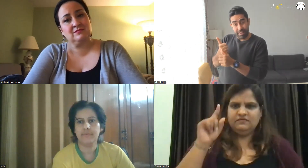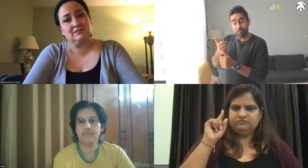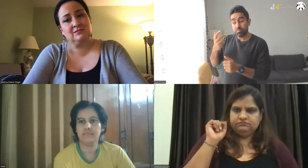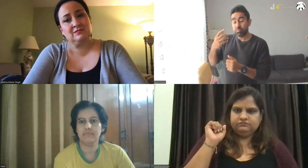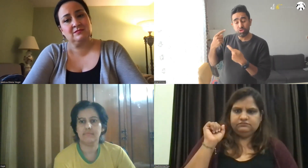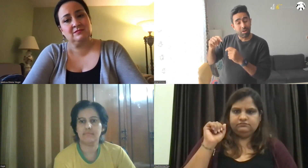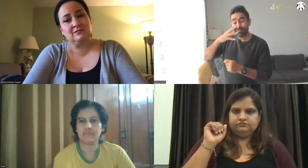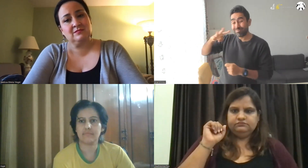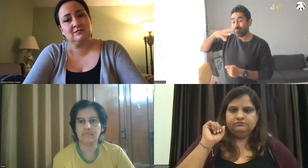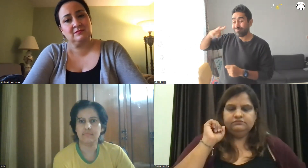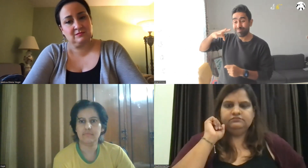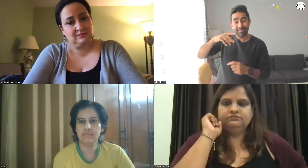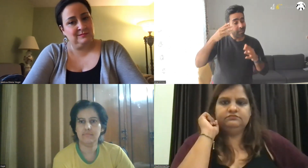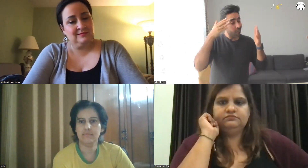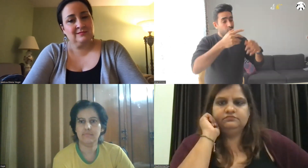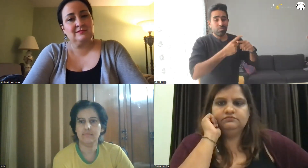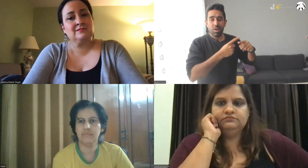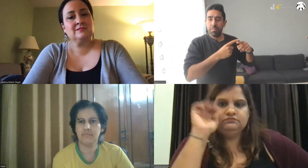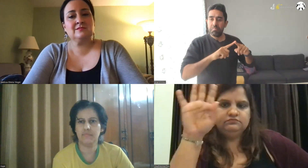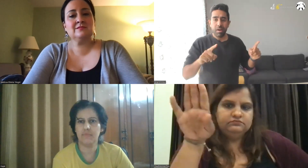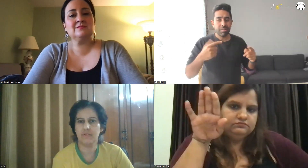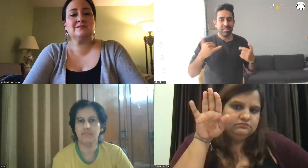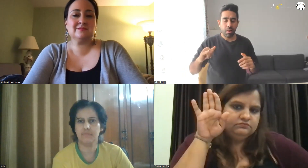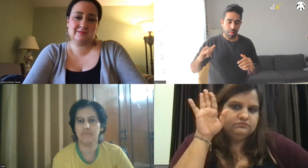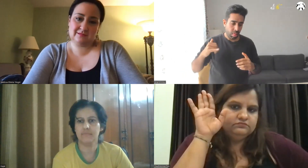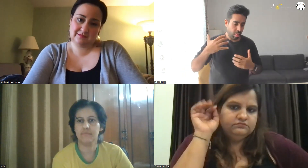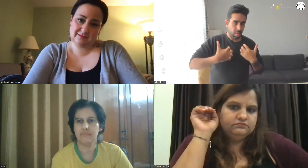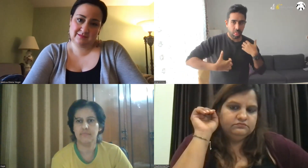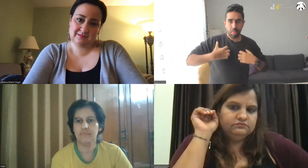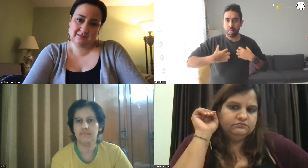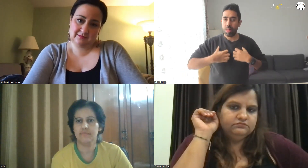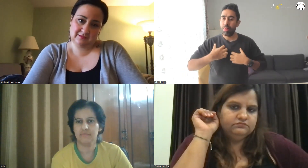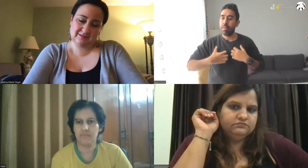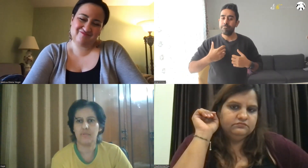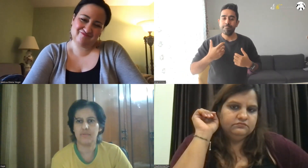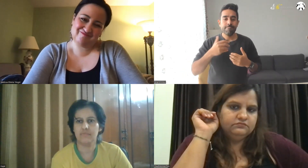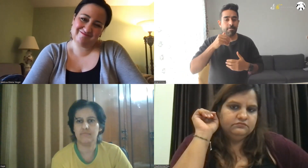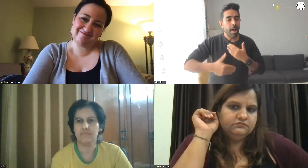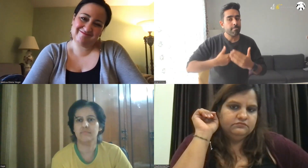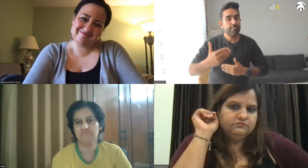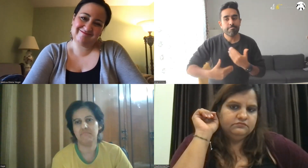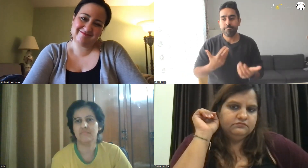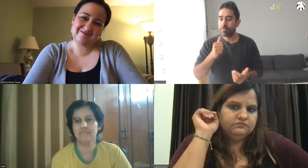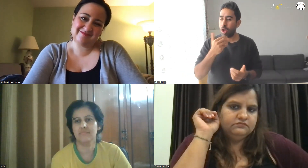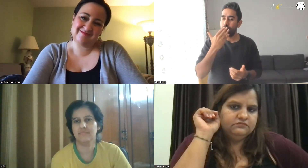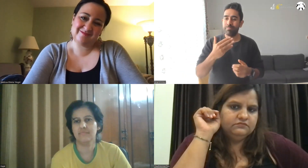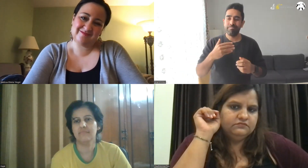So the thing is that, this repeated comments, bad comments, negativity is actually, it makes us